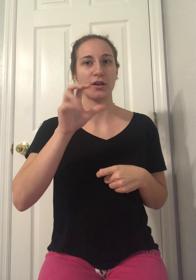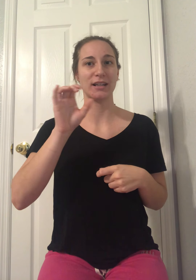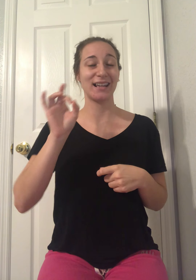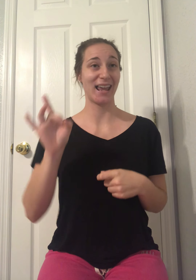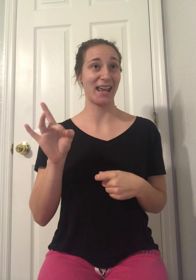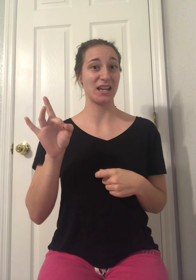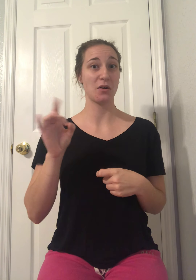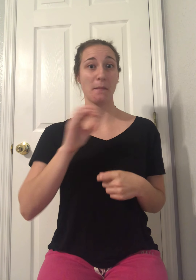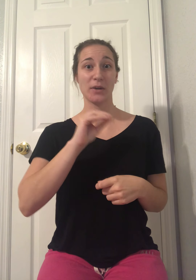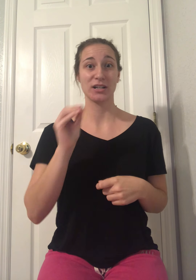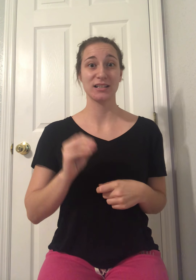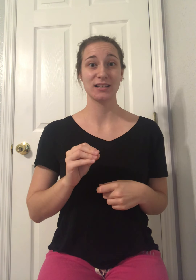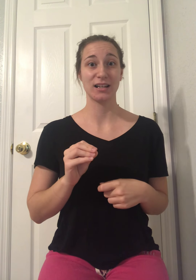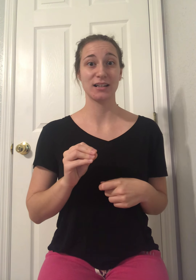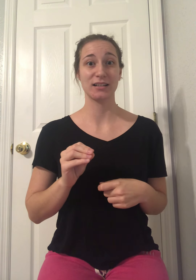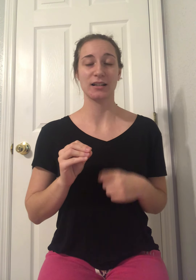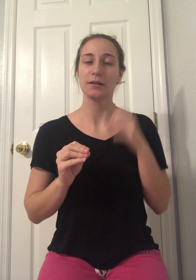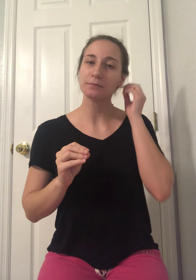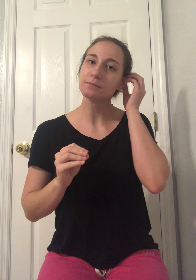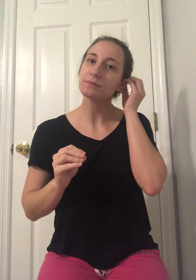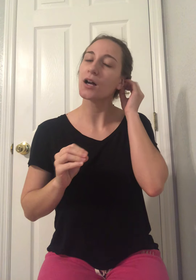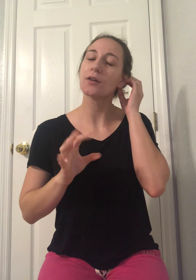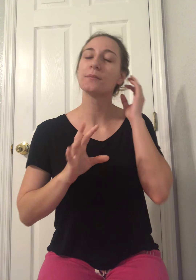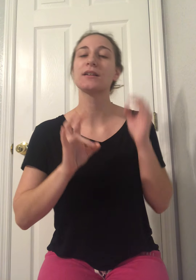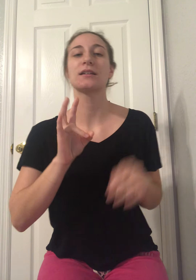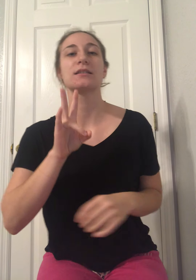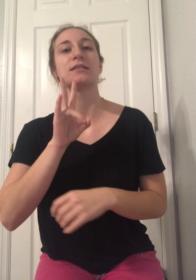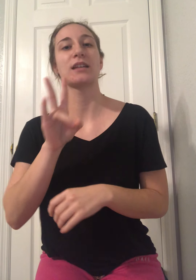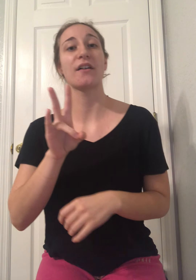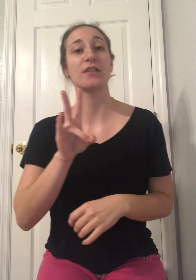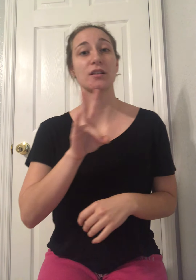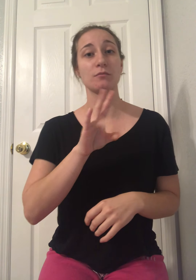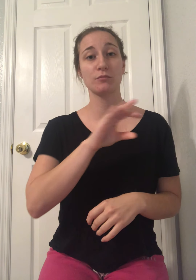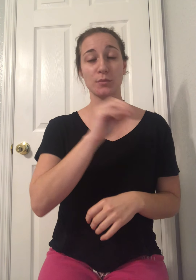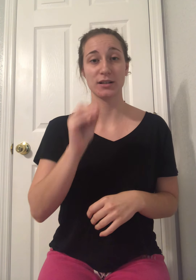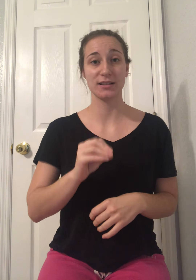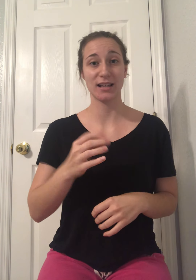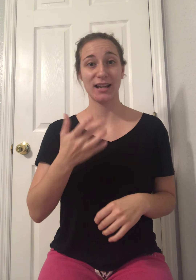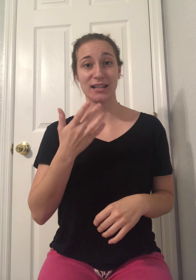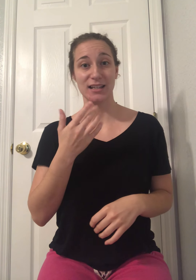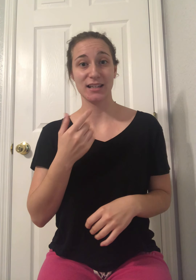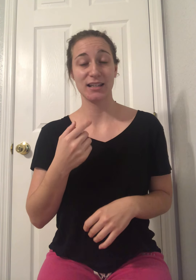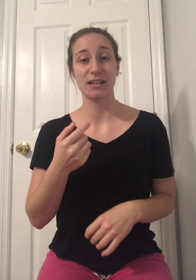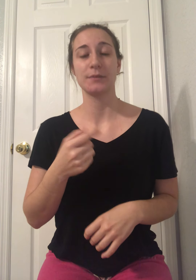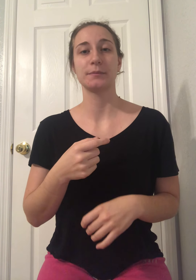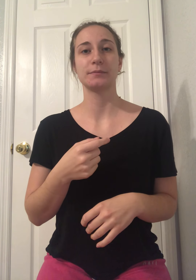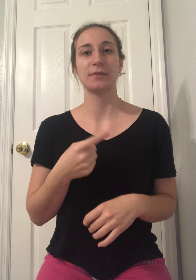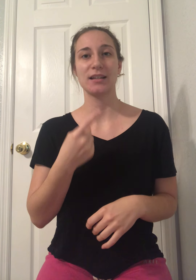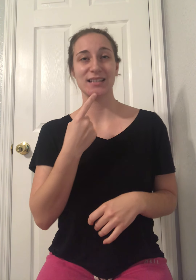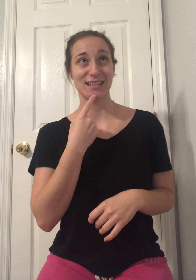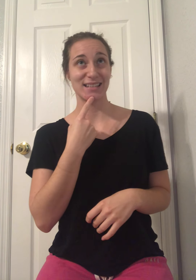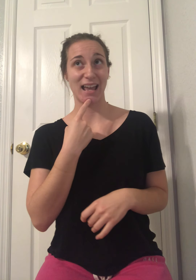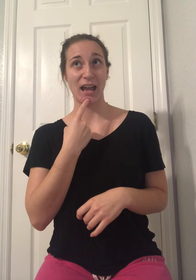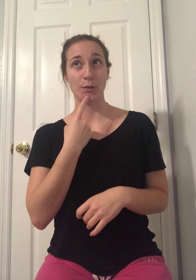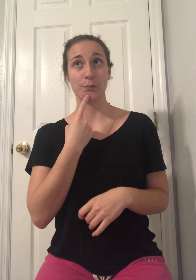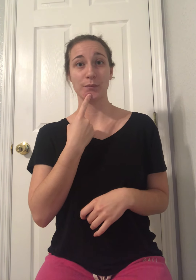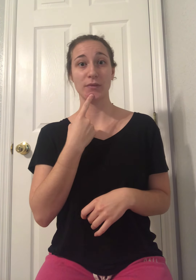Now, the feelings of anxiety or the lack of control seem like a common experience as we go through seasons of